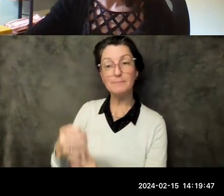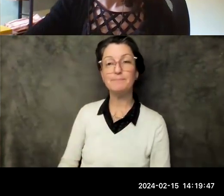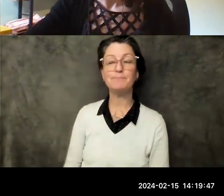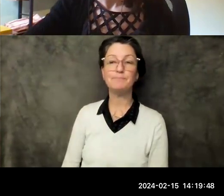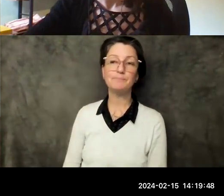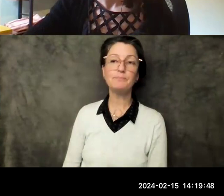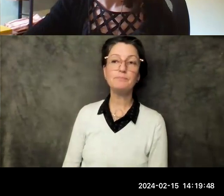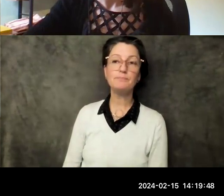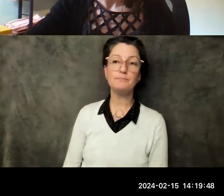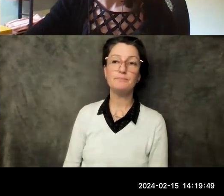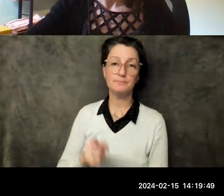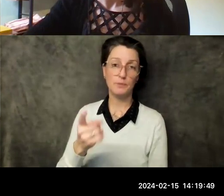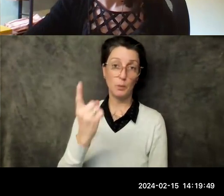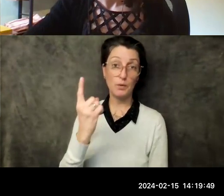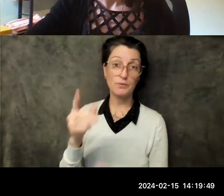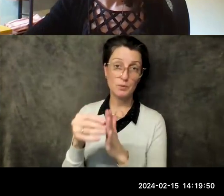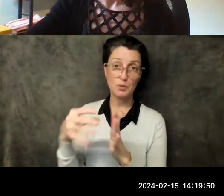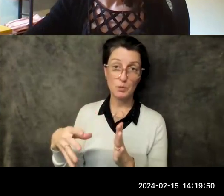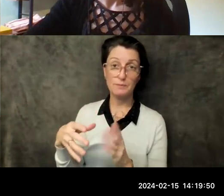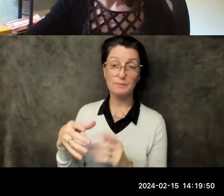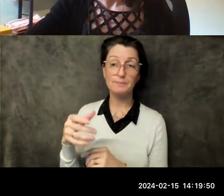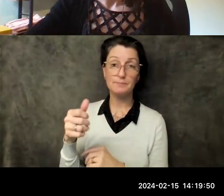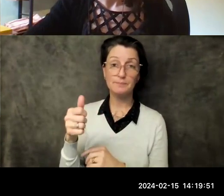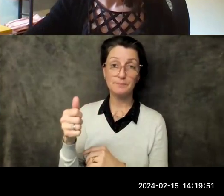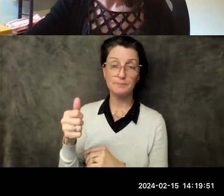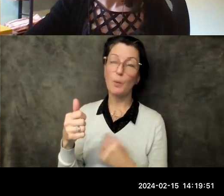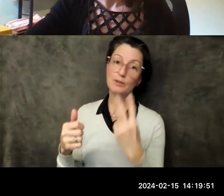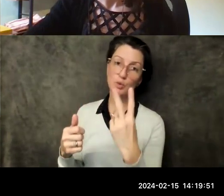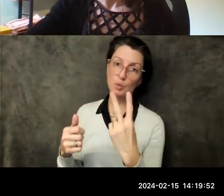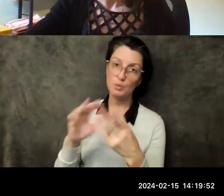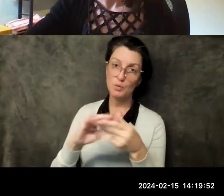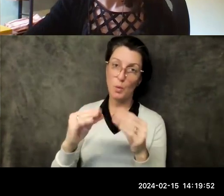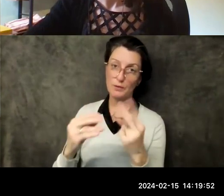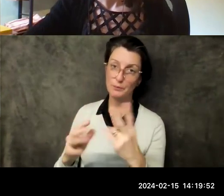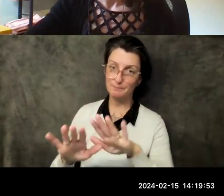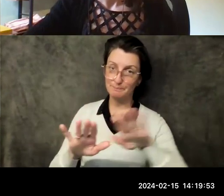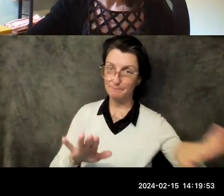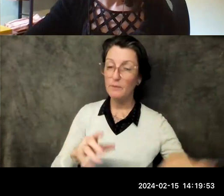this one student, he was writing, so I'll tell 2 stories. This one student was writing about